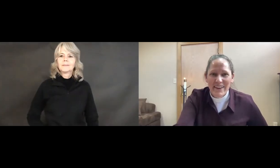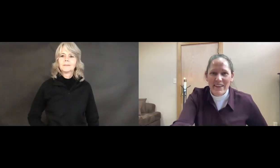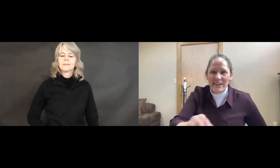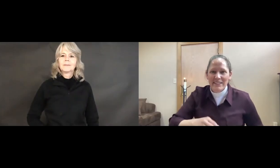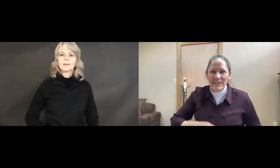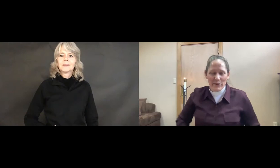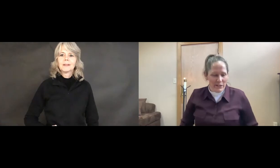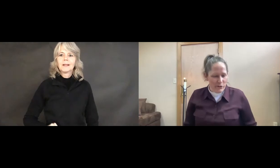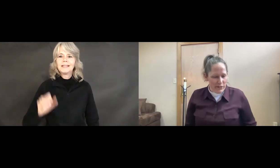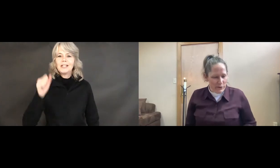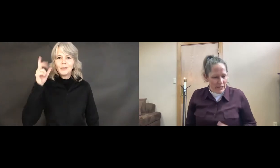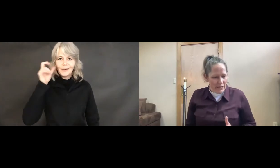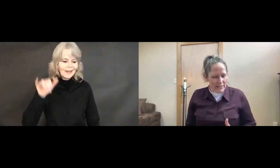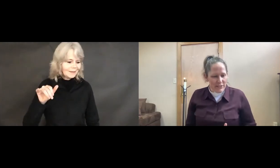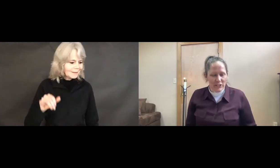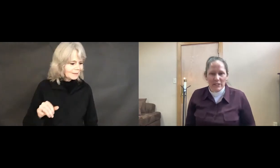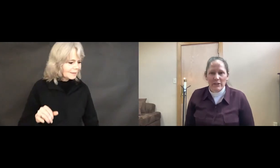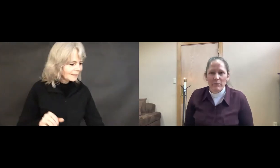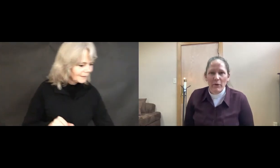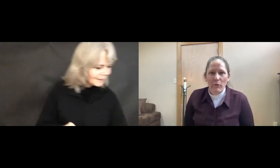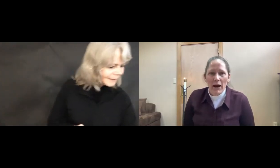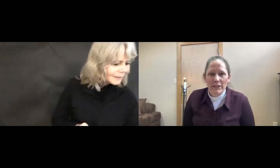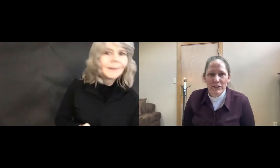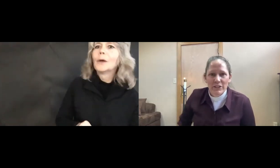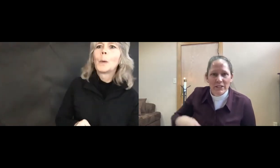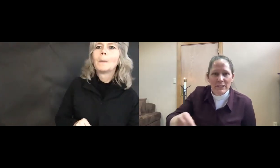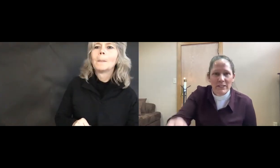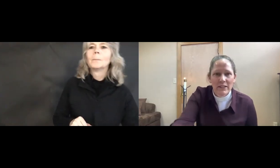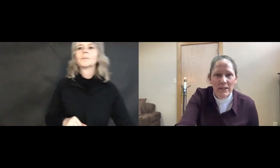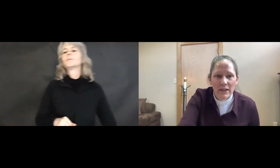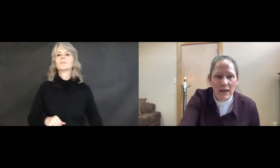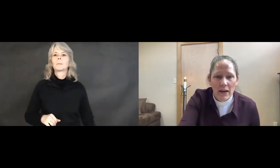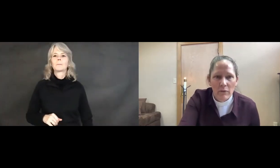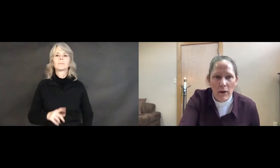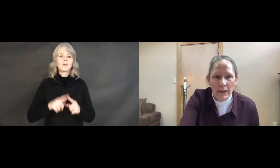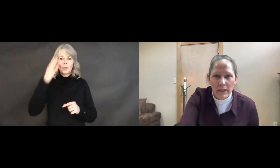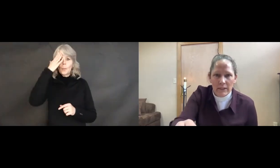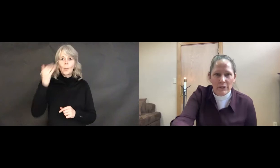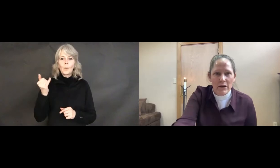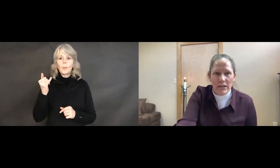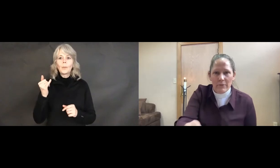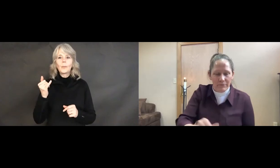note, quick is just about why does Jesus ride on the donkey?